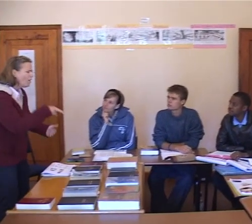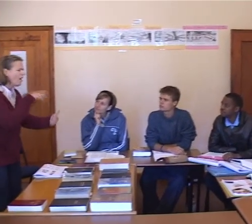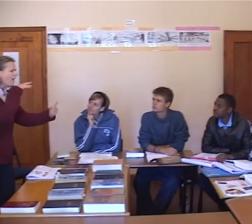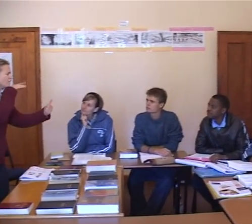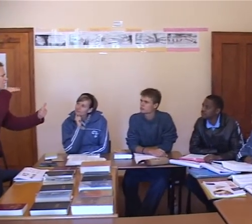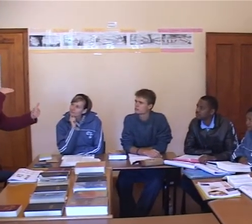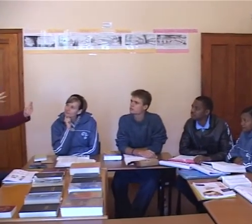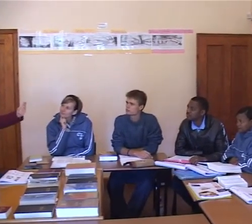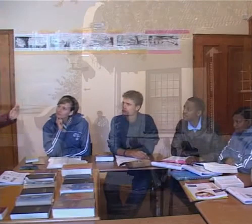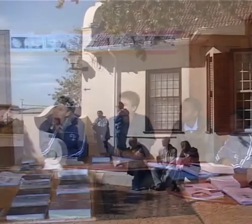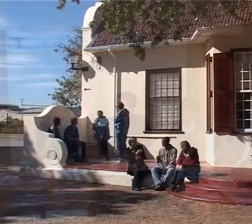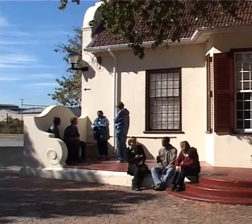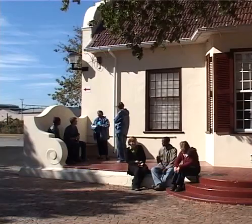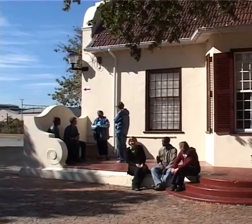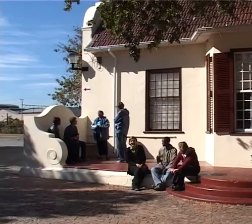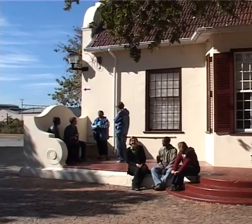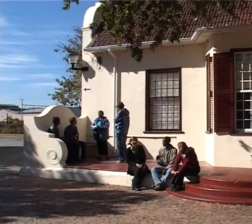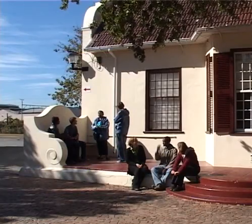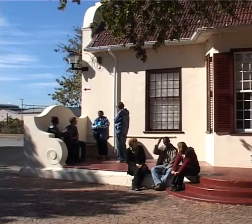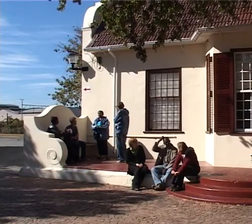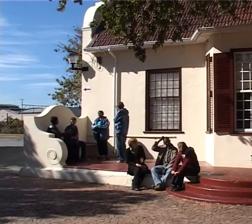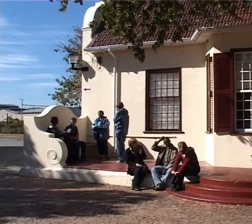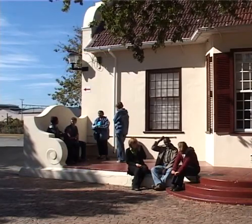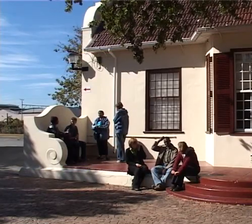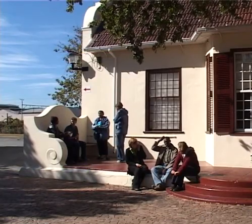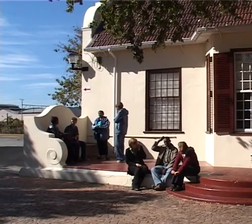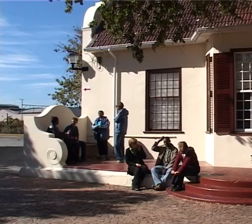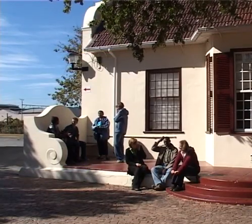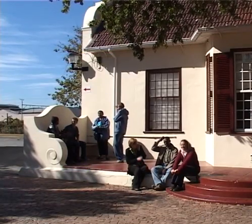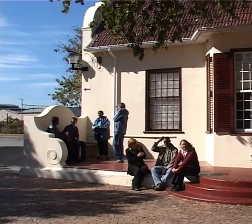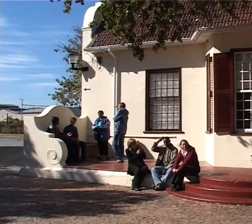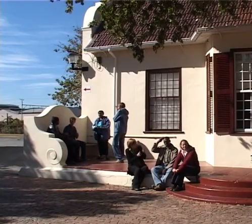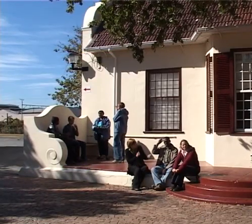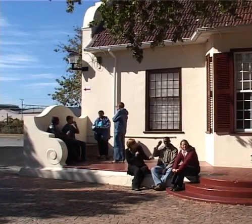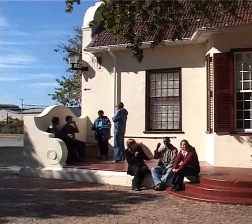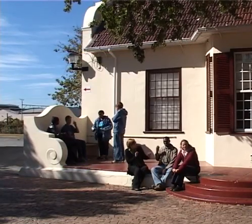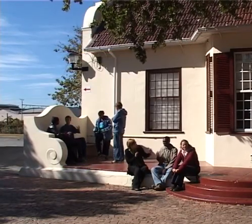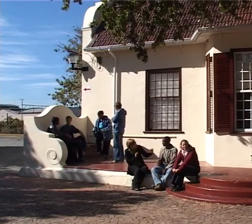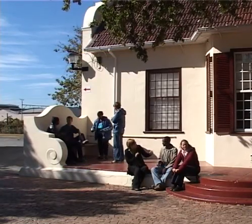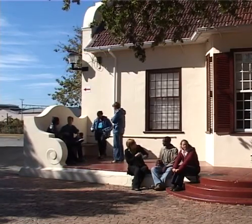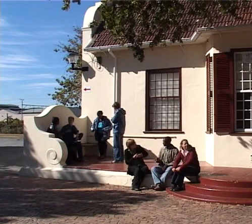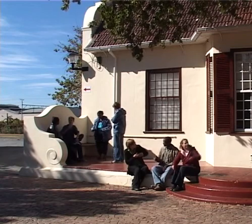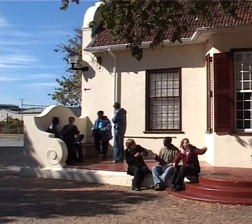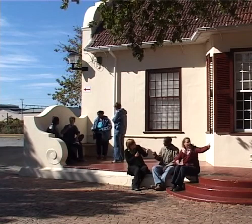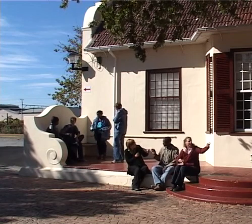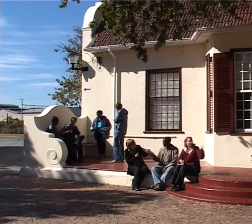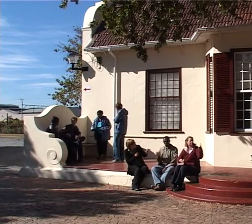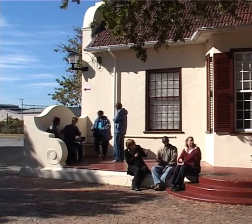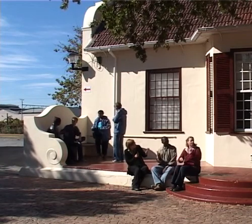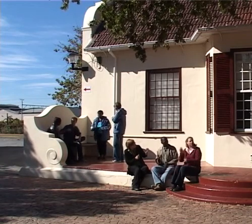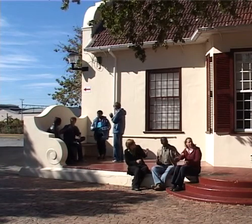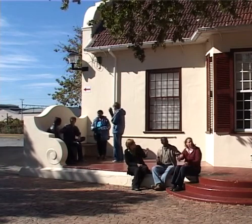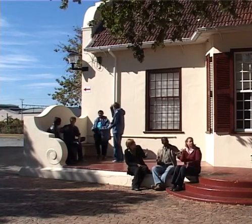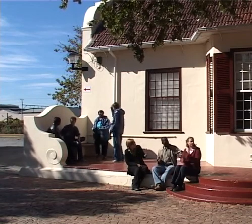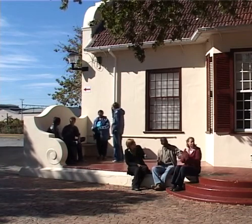or pastors for the deaf in Africa. People from all denominations can be trained at DCMA in a practical